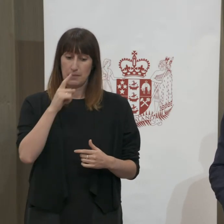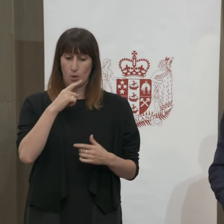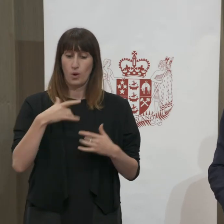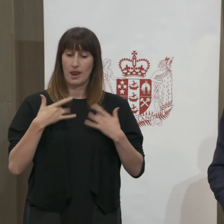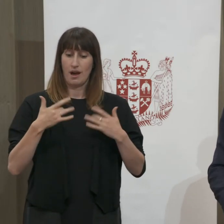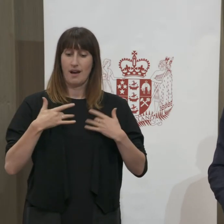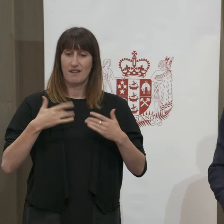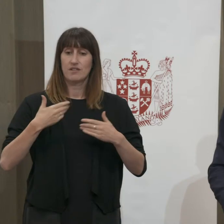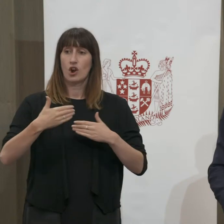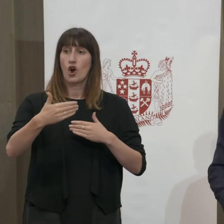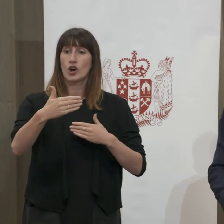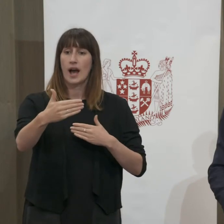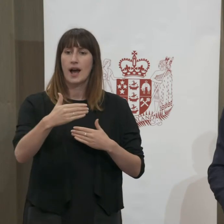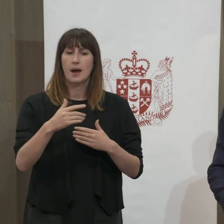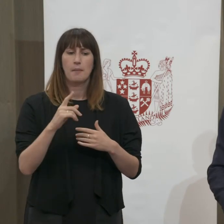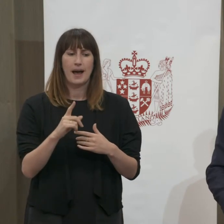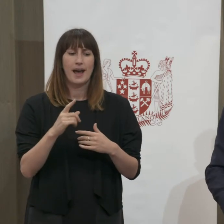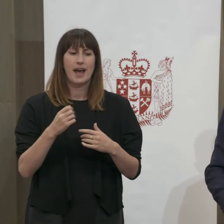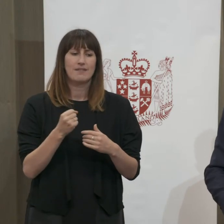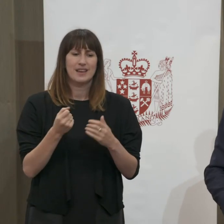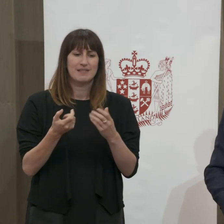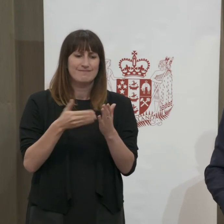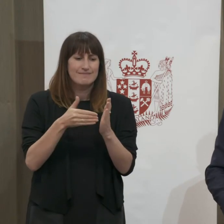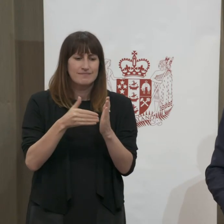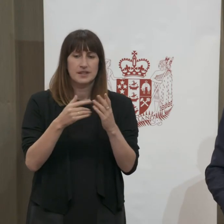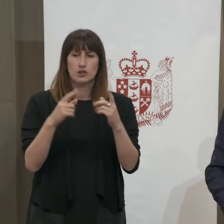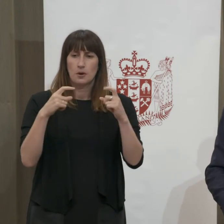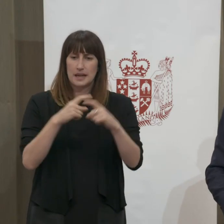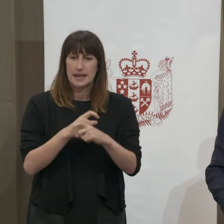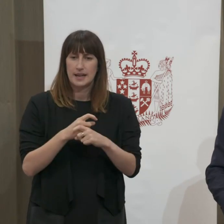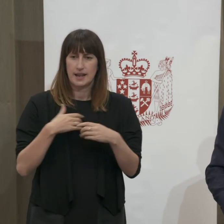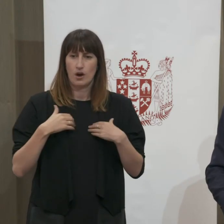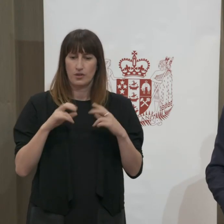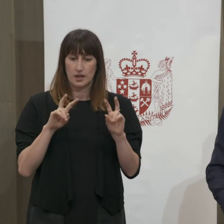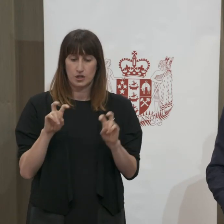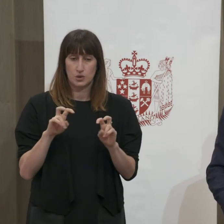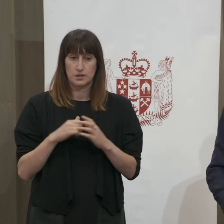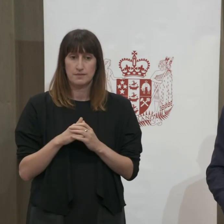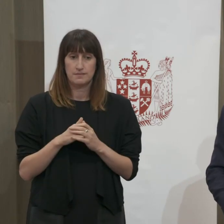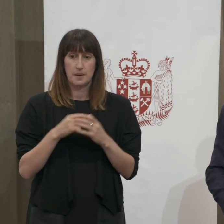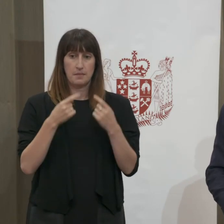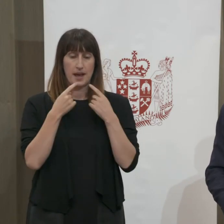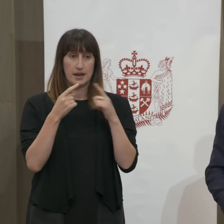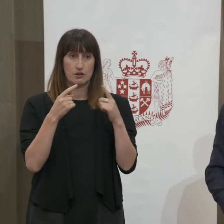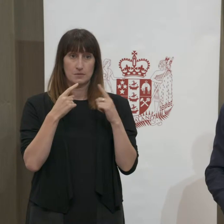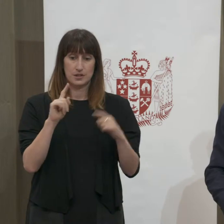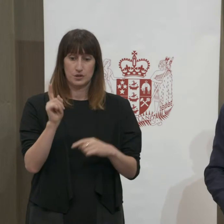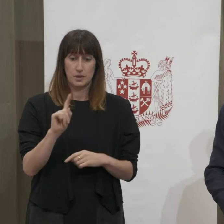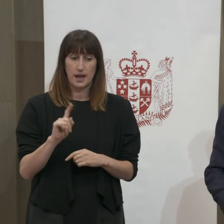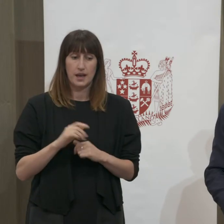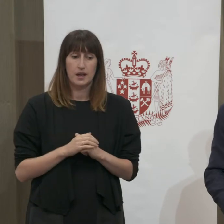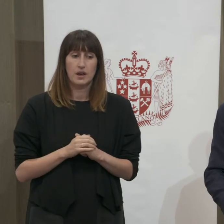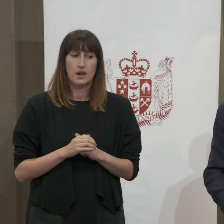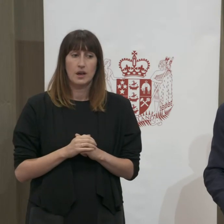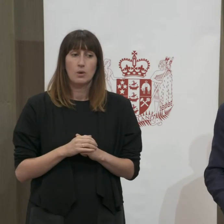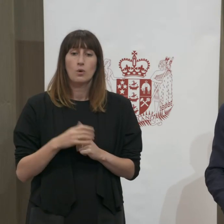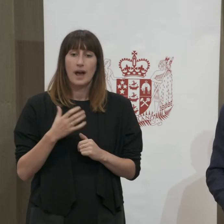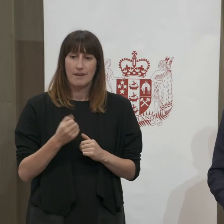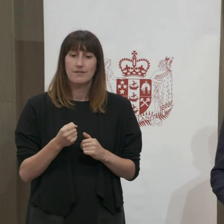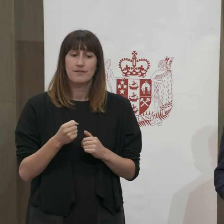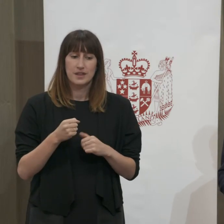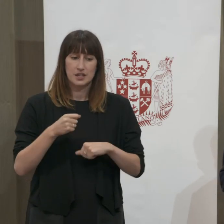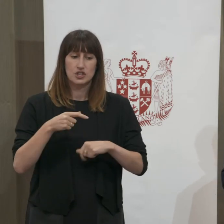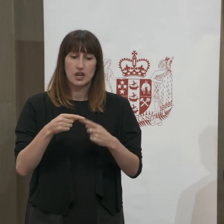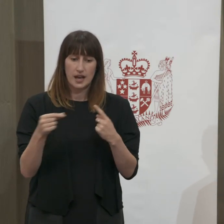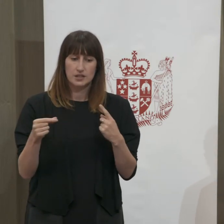issues. By making the changes I am announcing today, we will have the chance to put the emphasis squarely